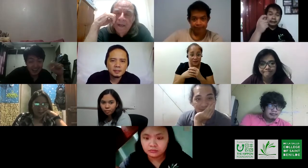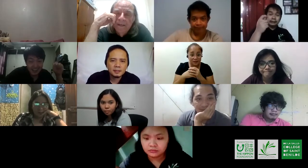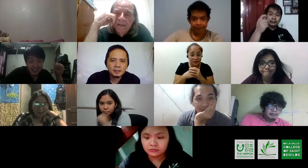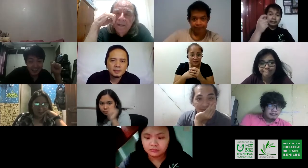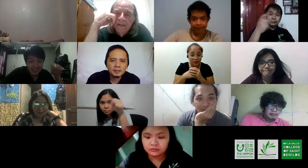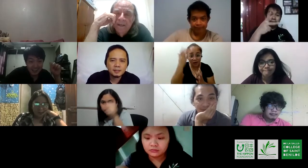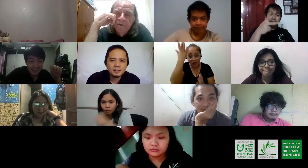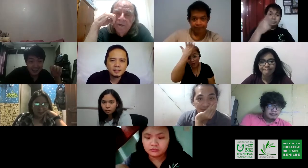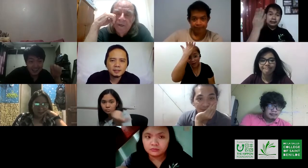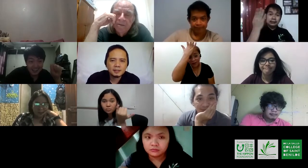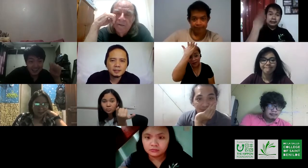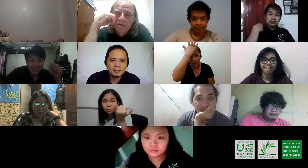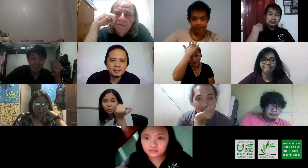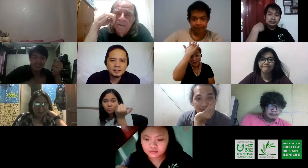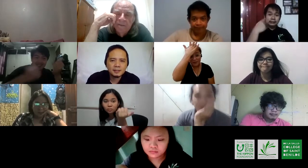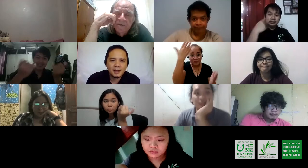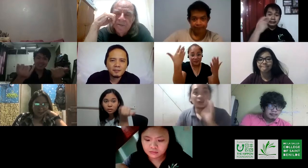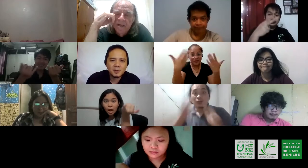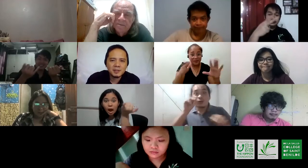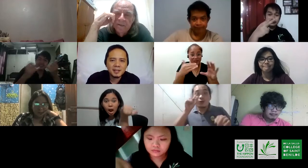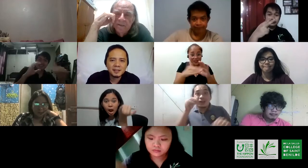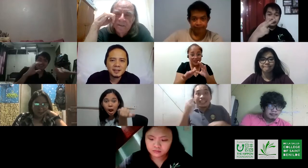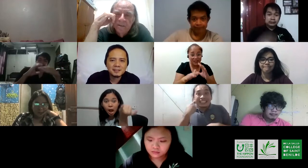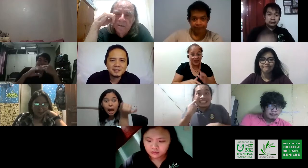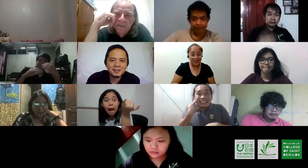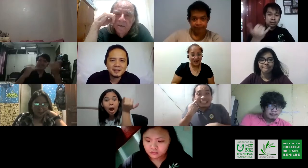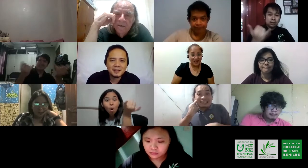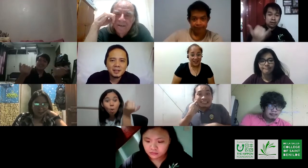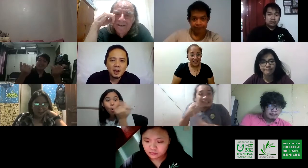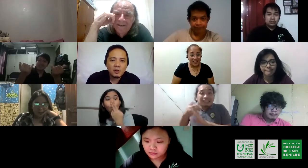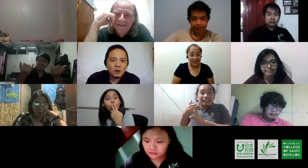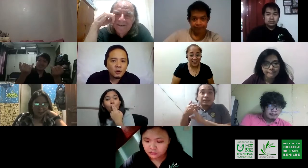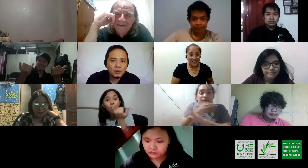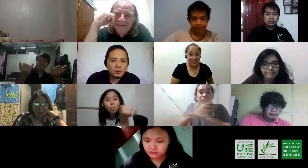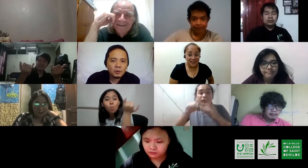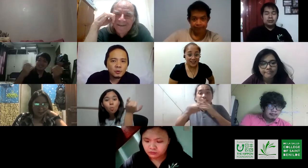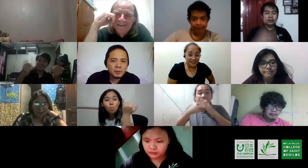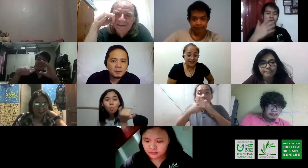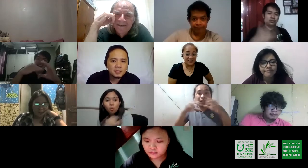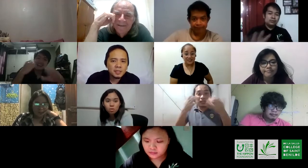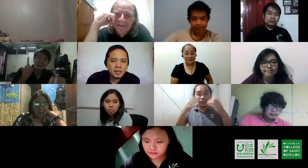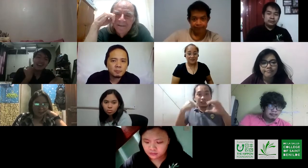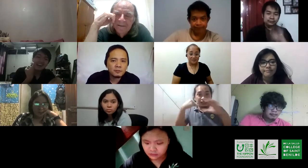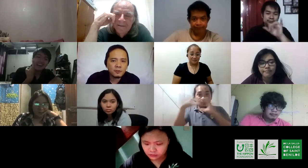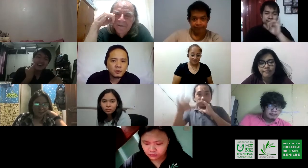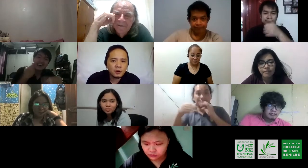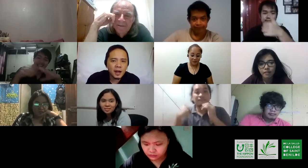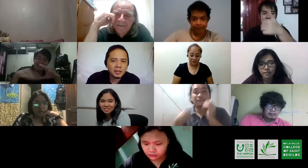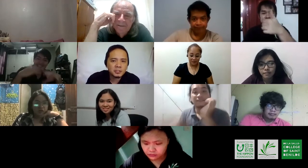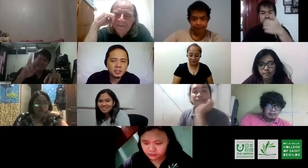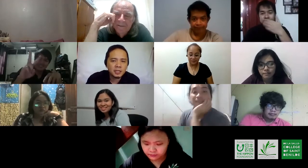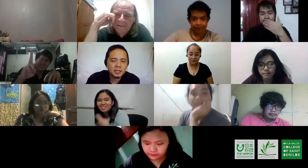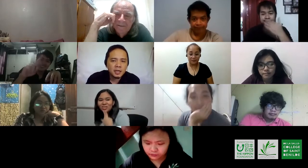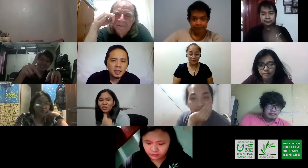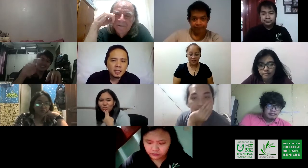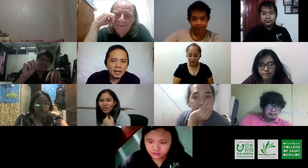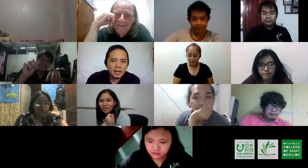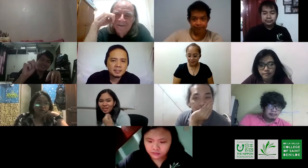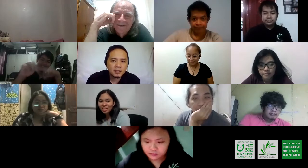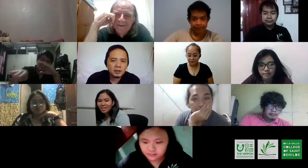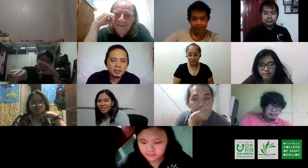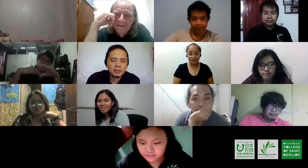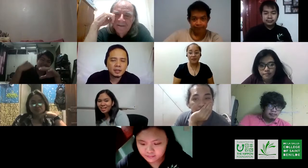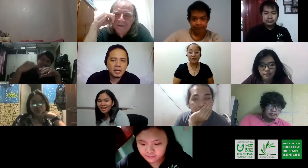You might not have had a chance. So Everyone's saying yes. No. Peebs is saying before actually